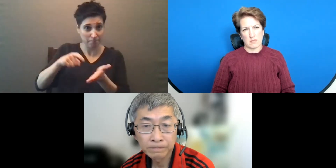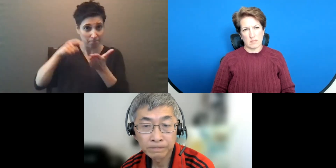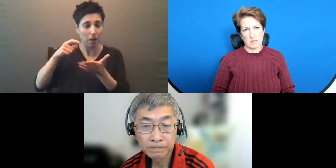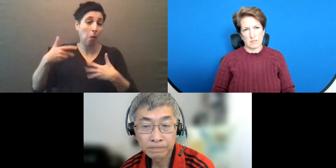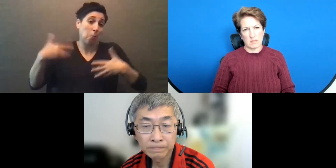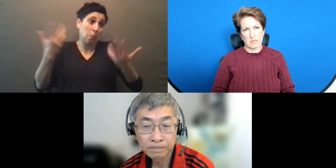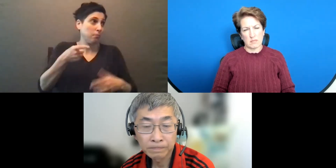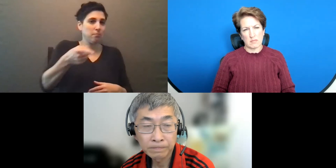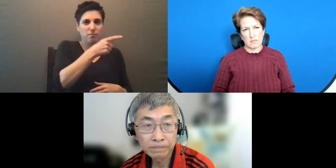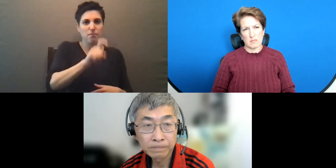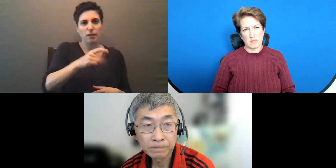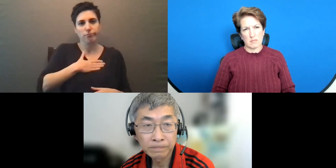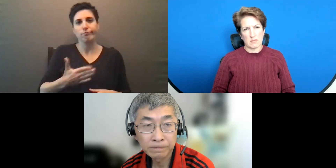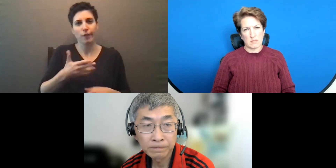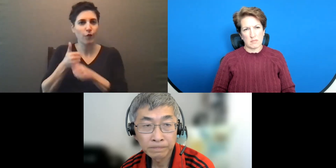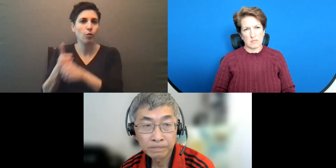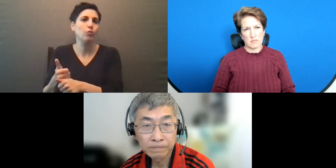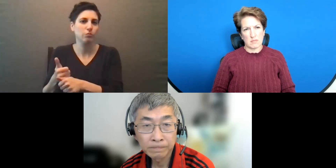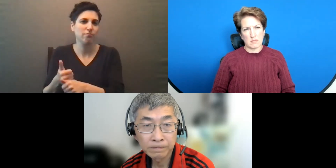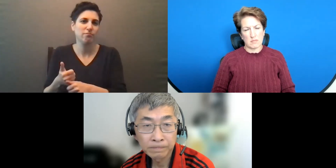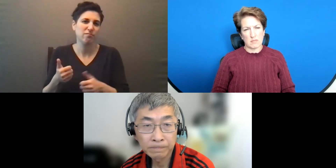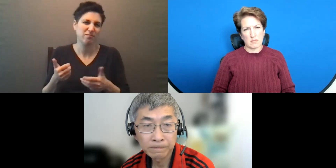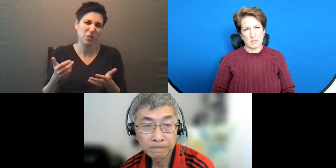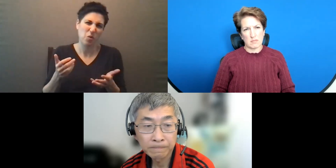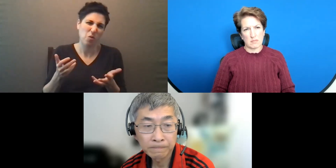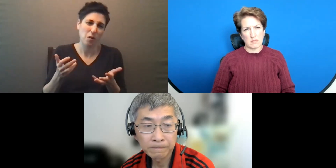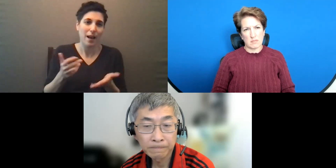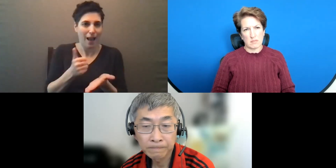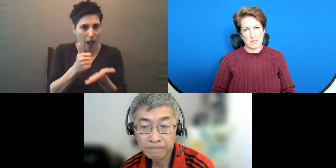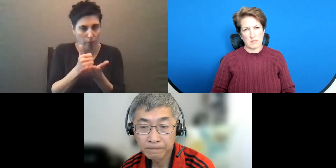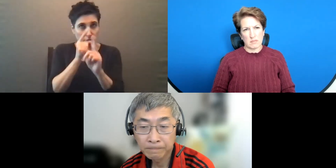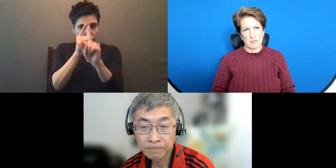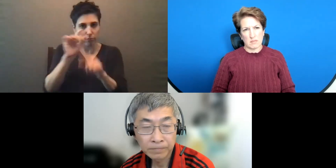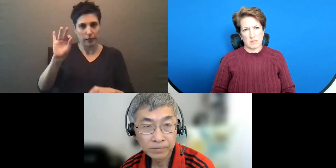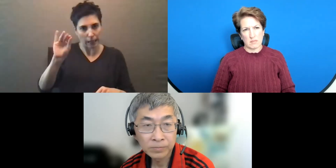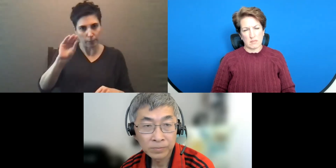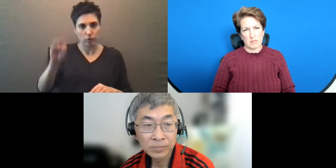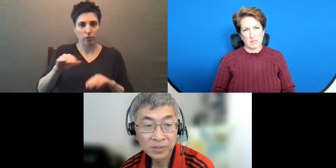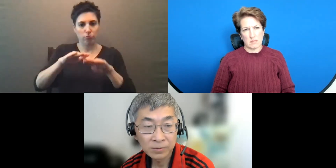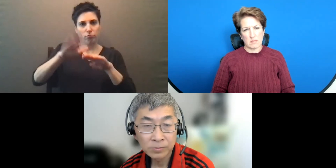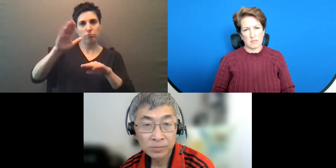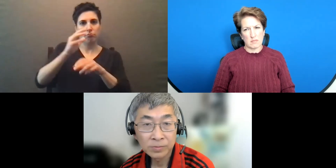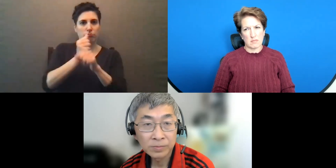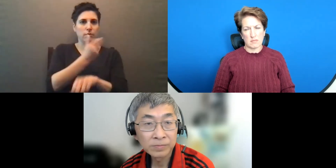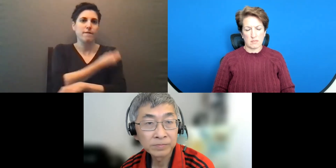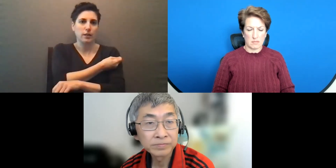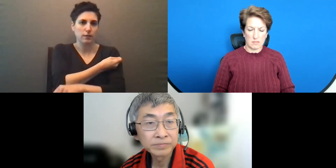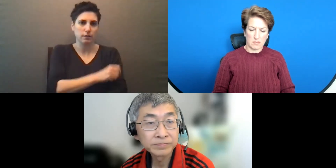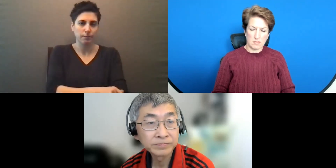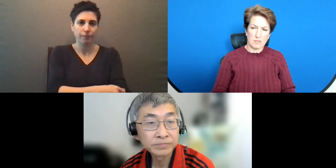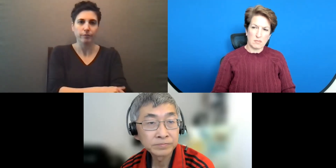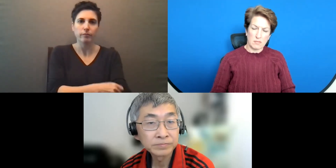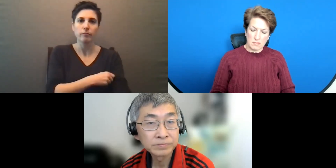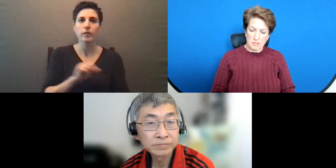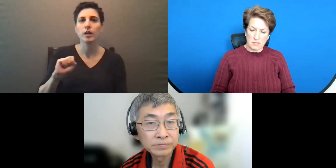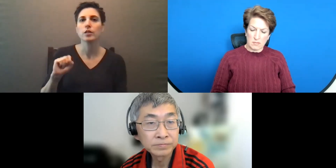and regulation to achieve our target of 90%. Thank you so much for sharing that.